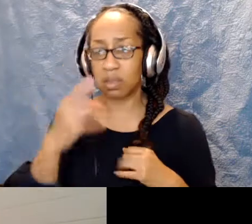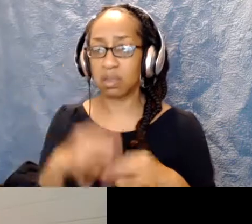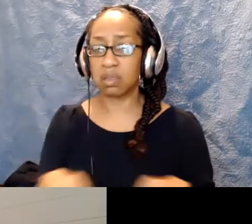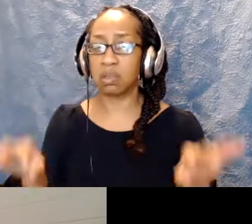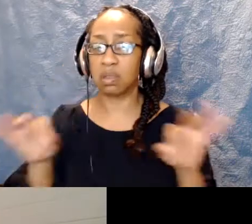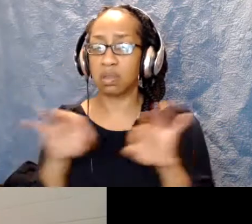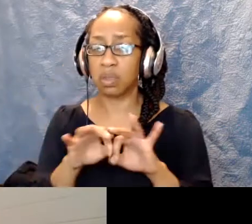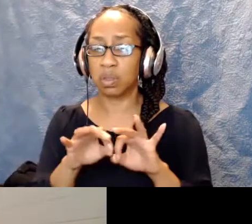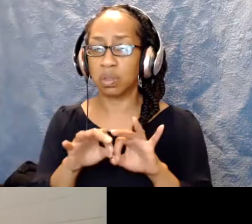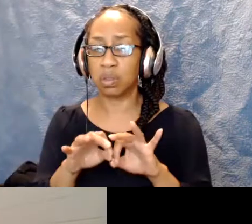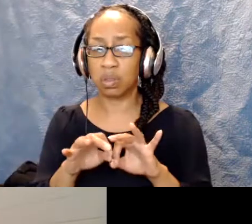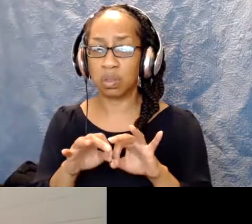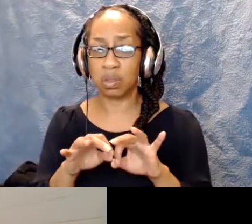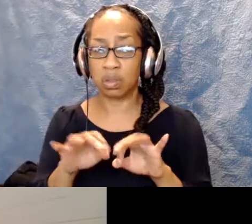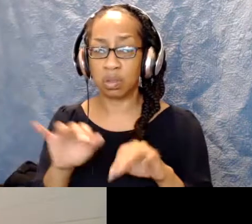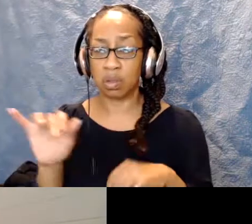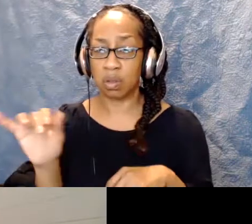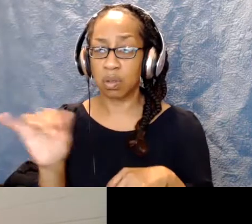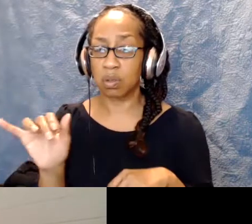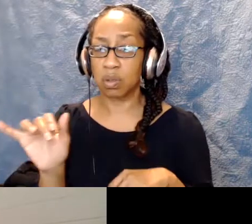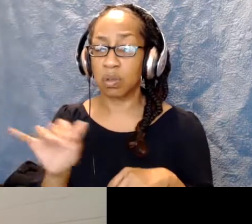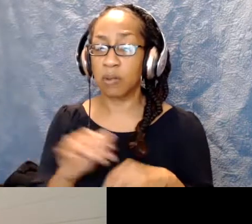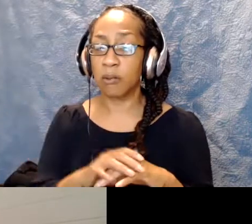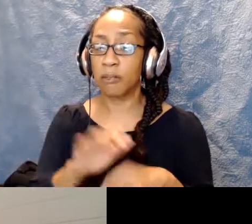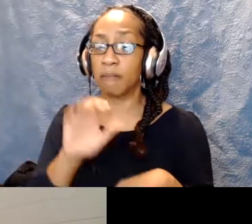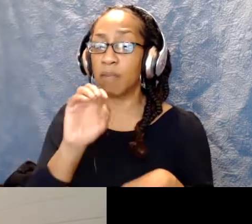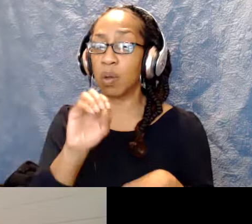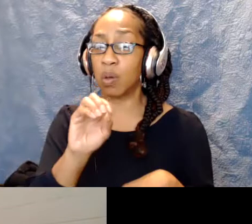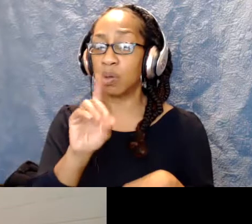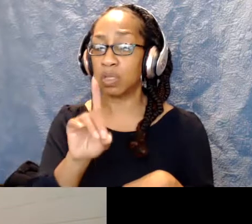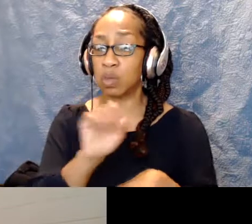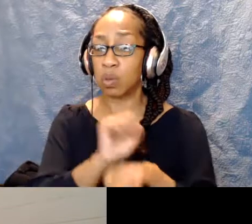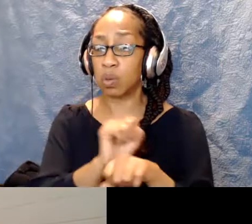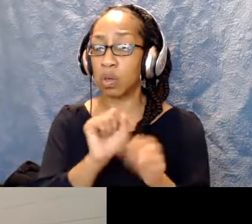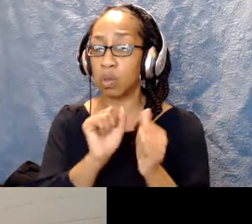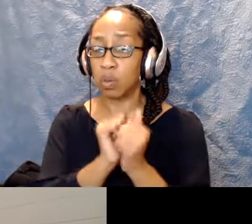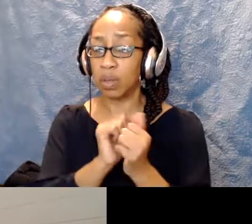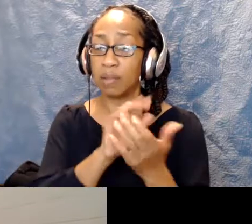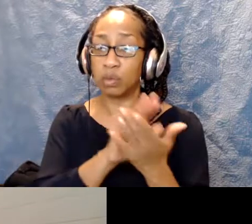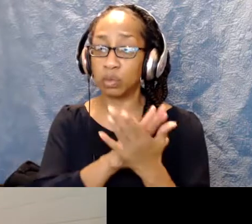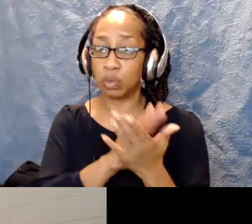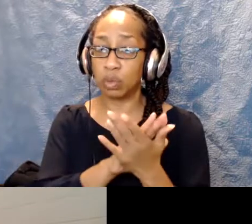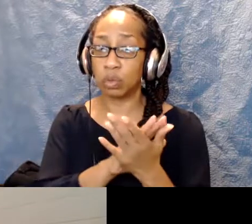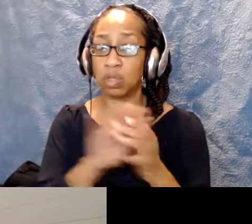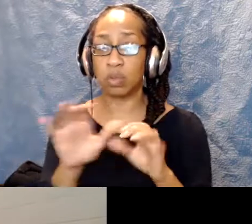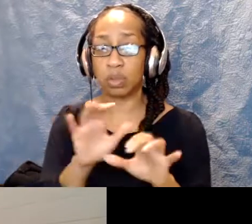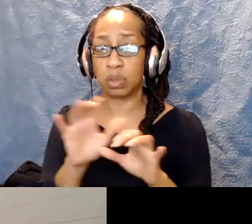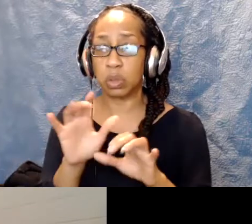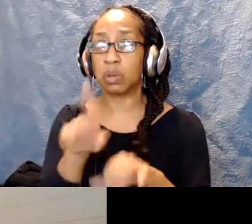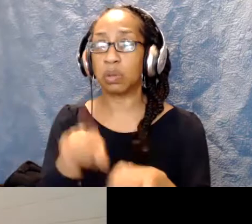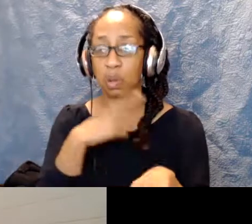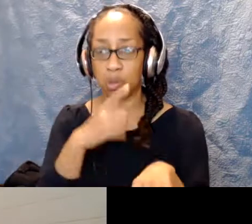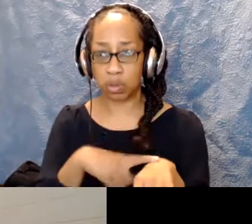And then as well as OOD, we also work closely with the schools, and we've been doing that for a long time as well.